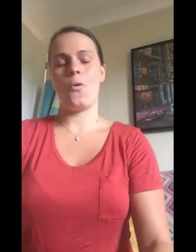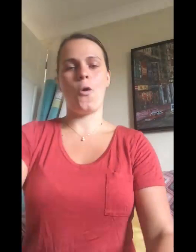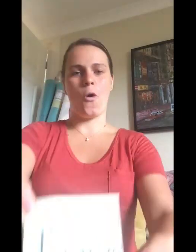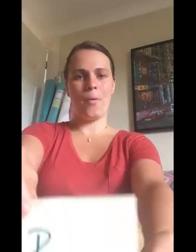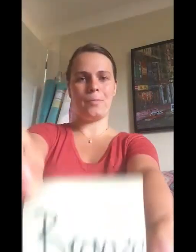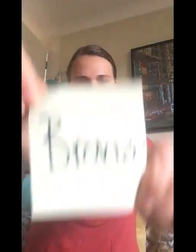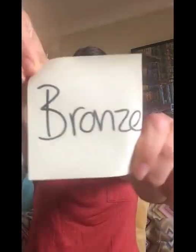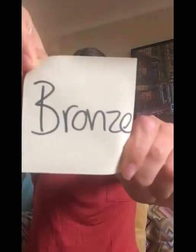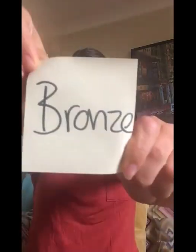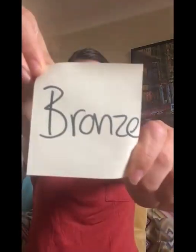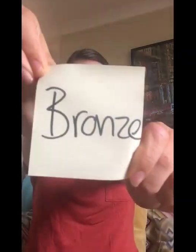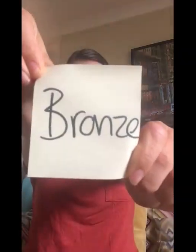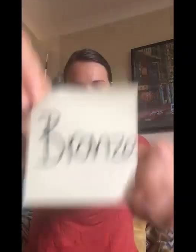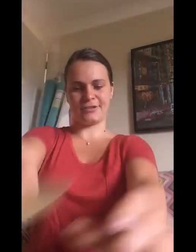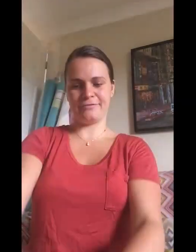Oh, bronze.